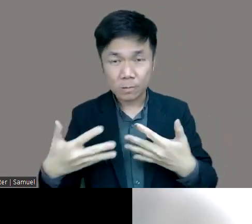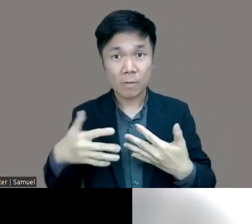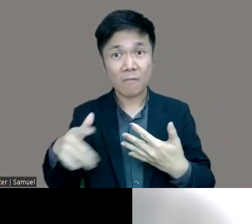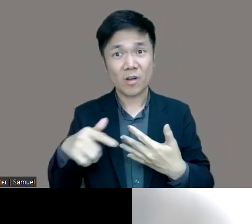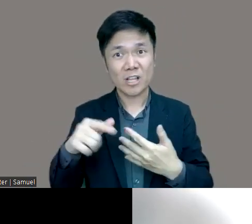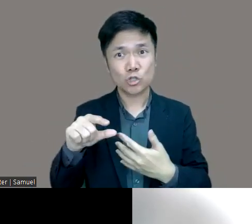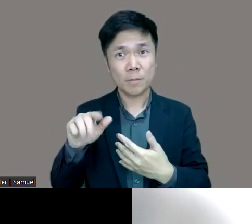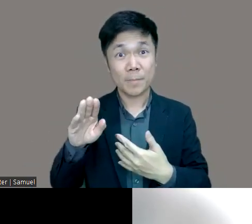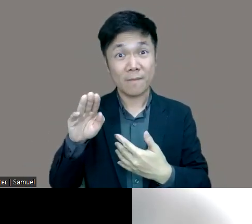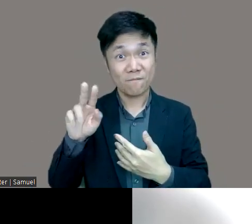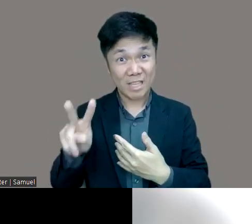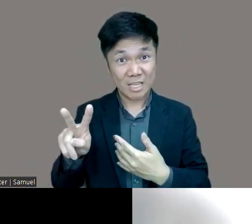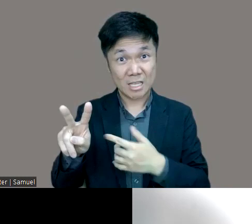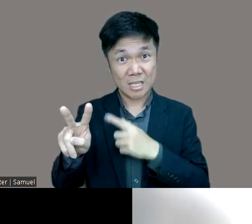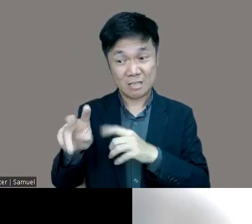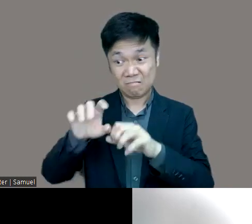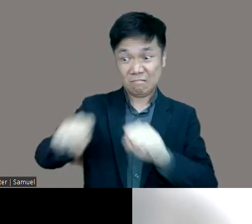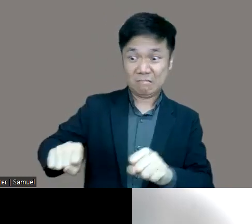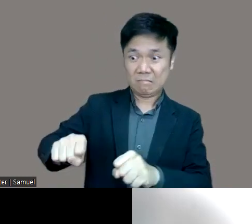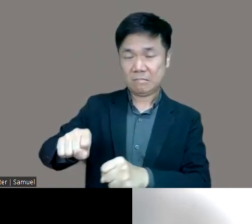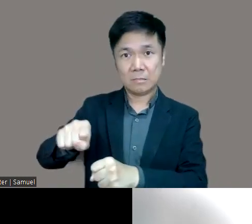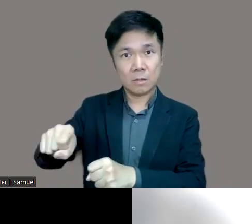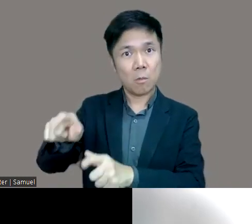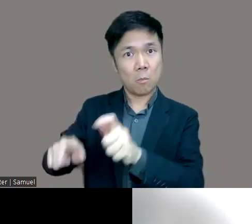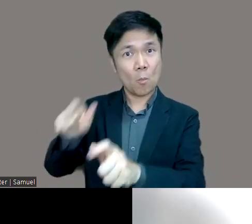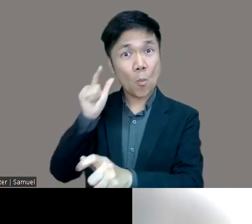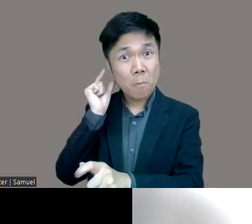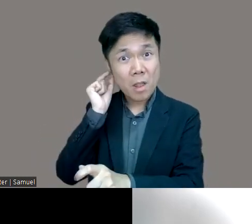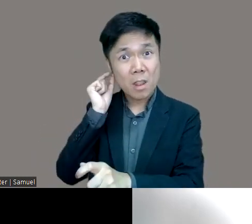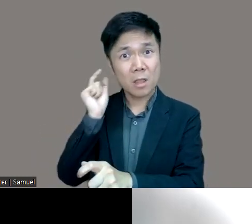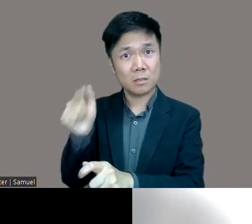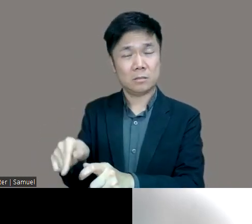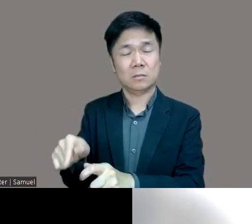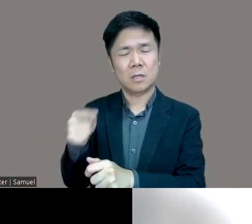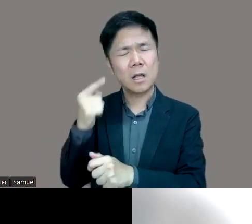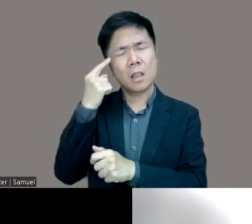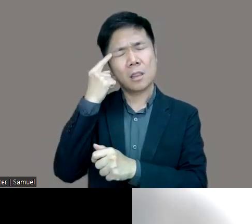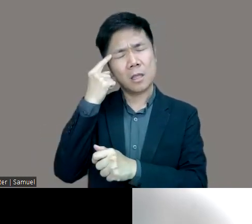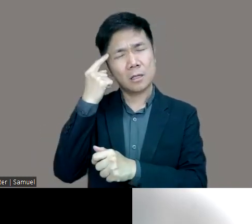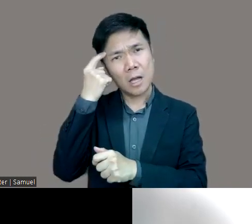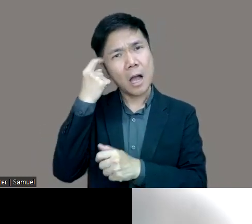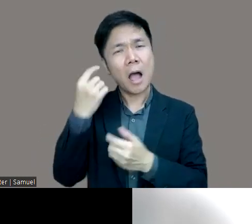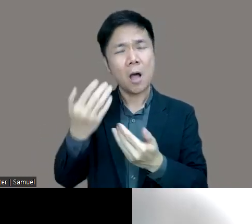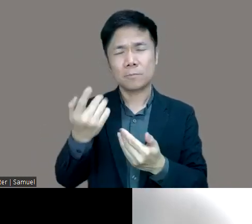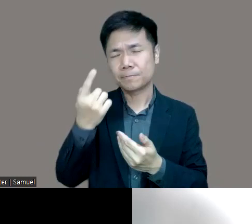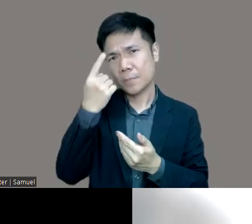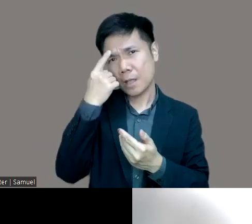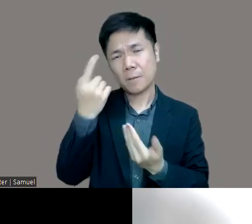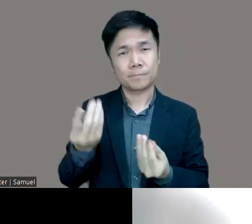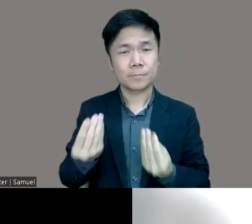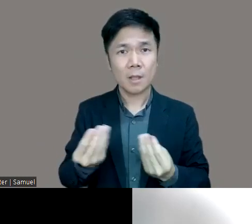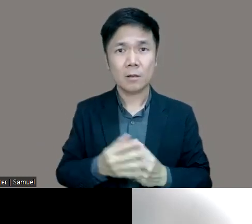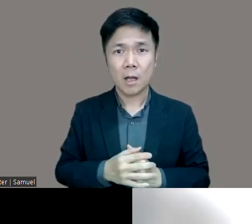that is being taken into consideration now. So I was also of the opinion that we need to take